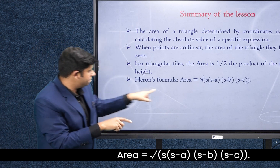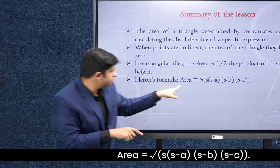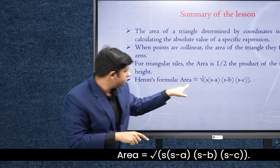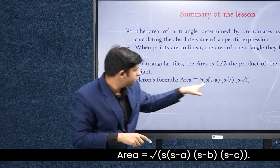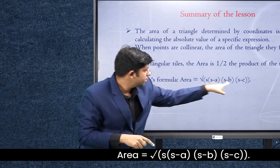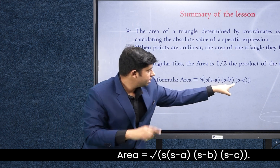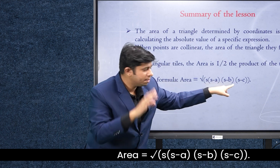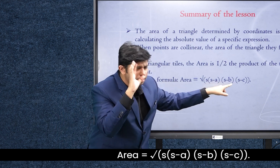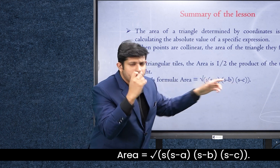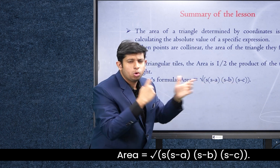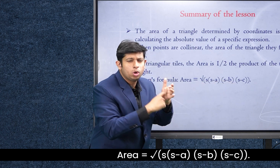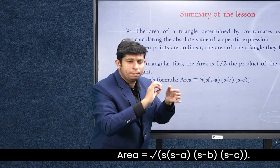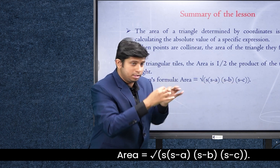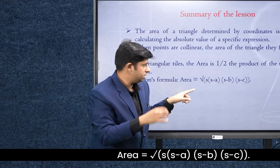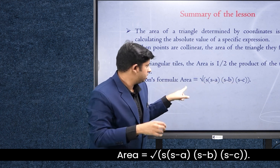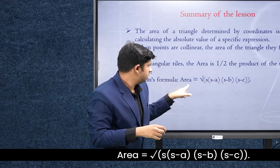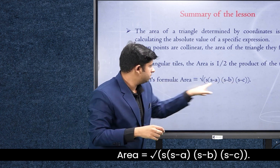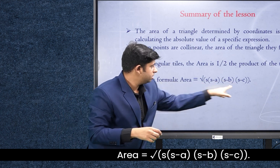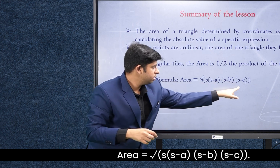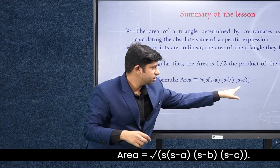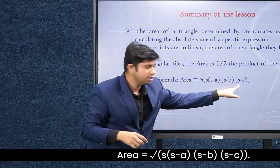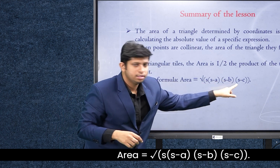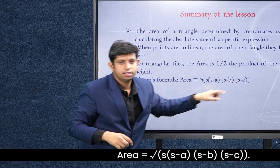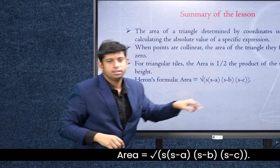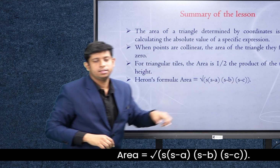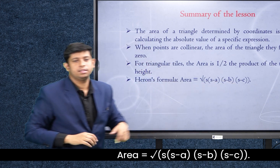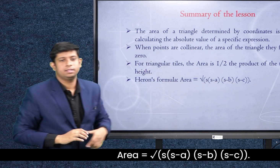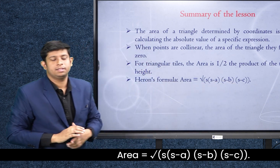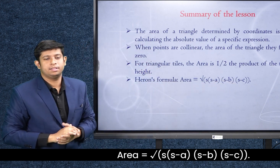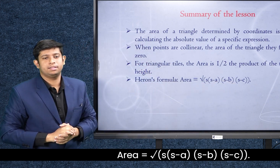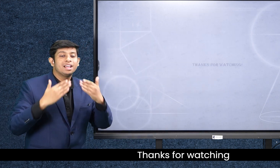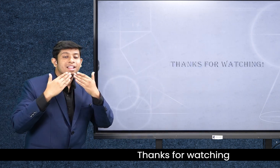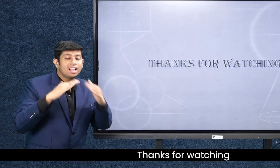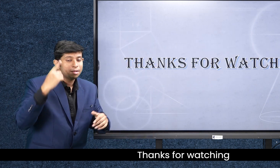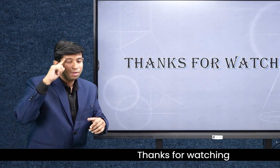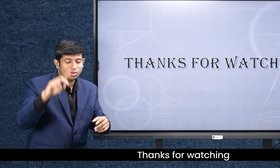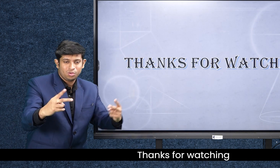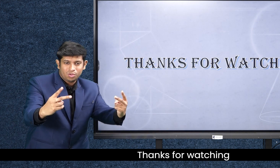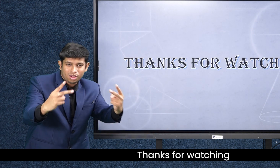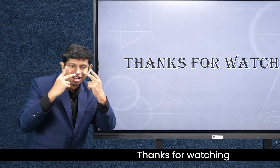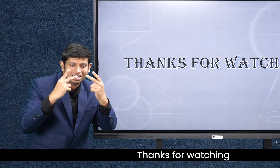minus b into s minus c. Thanks for watching.